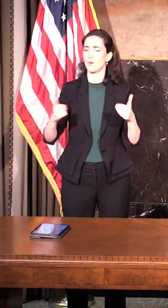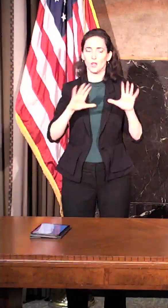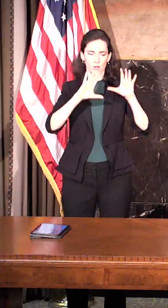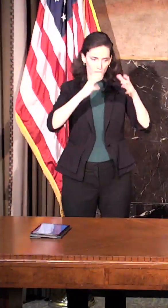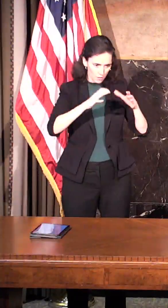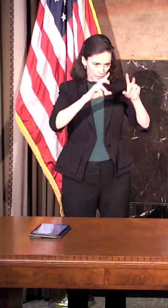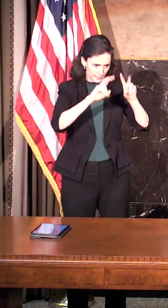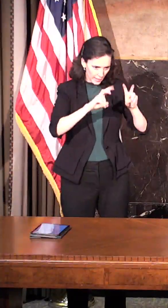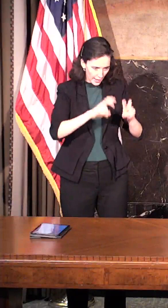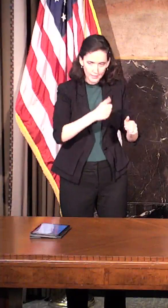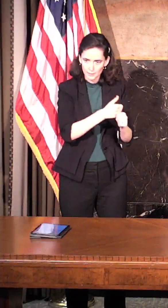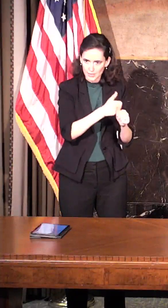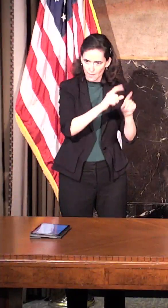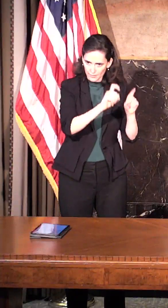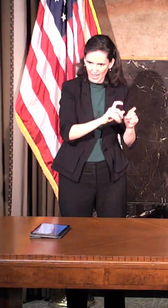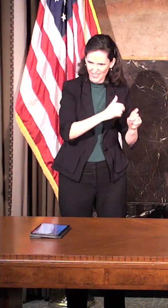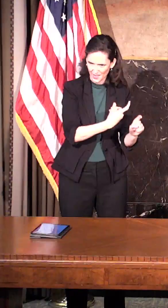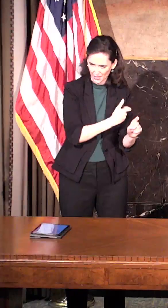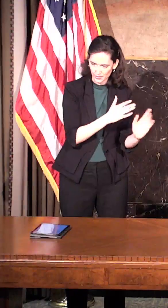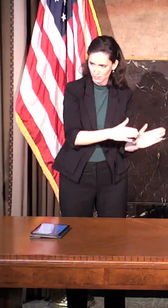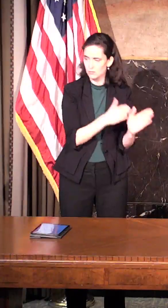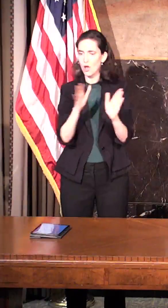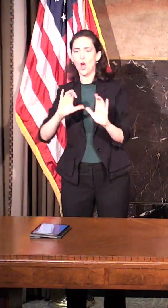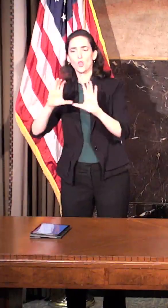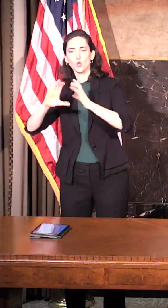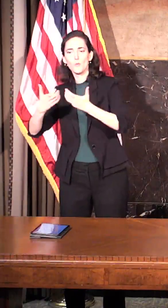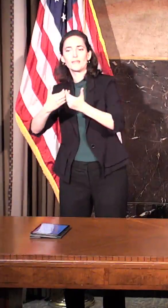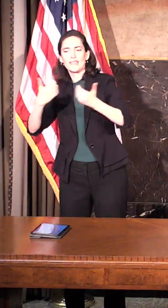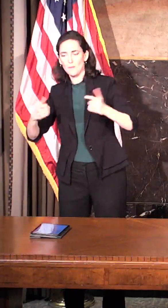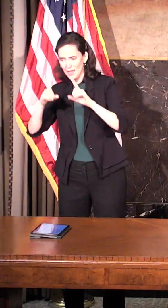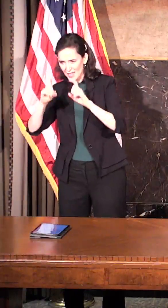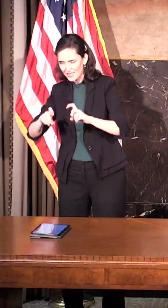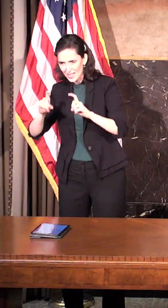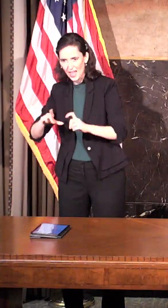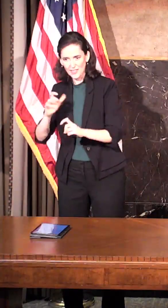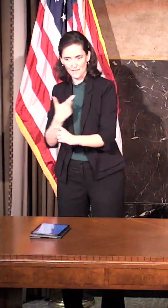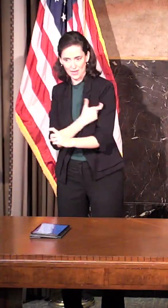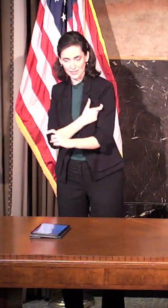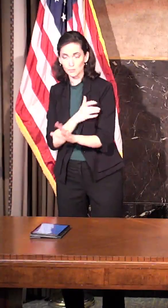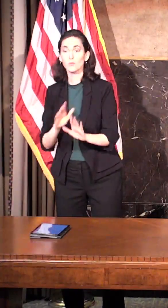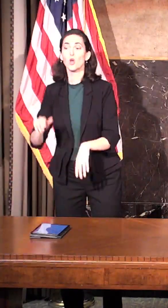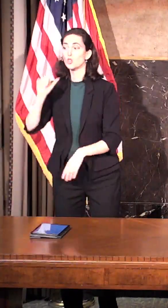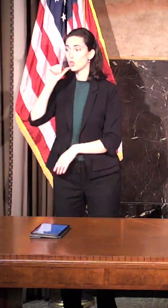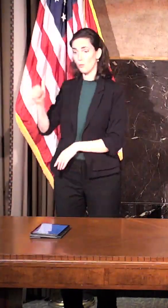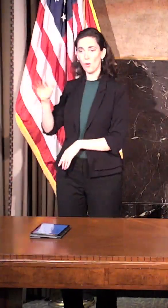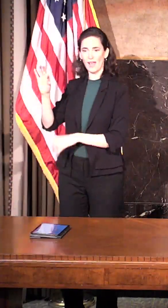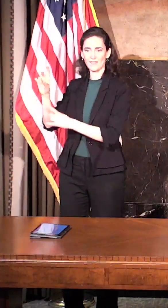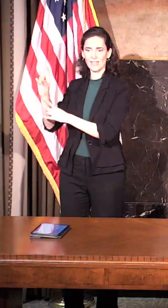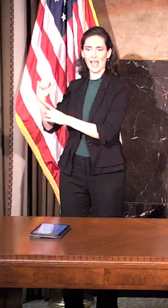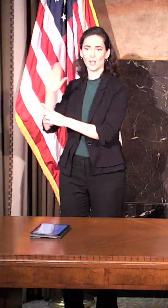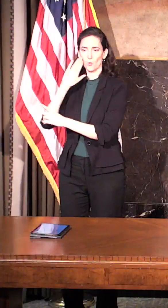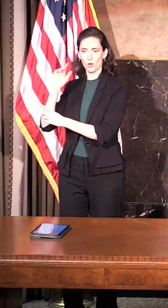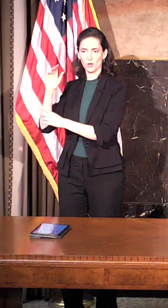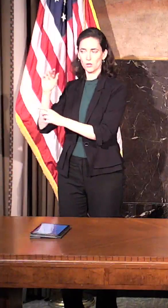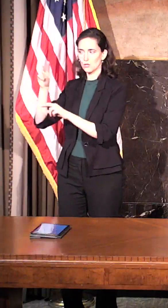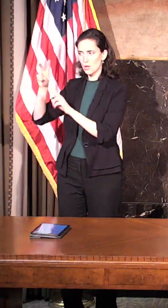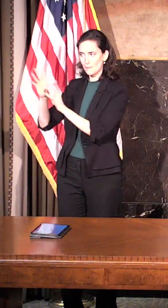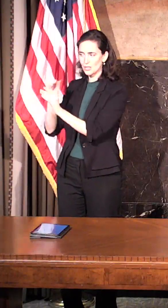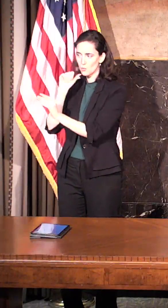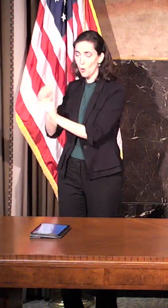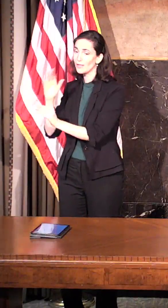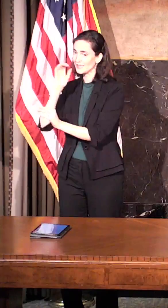is apparent with this vaccine, again, the FDA is going to confirm this when they meet, I think, tomorrow. But what looks to be apparent